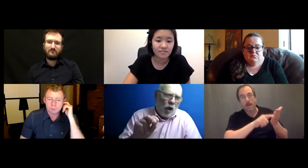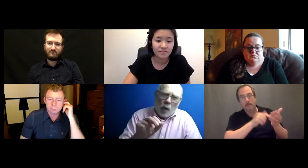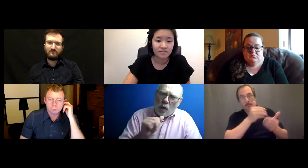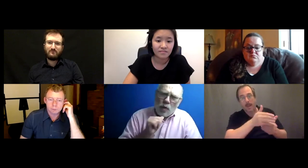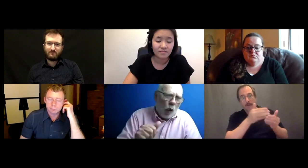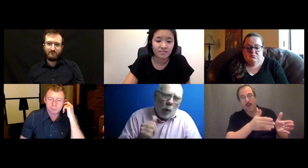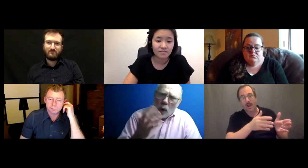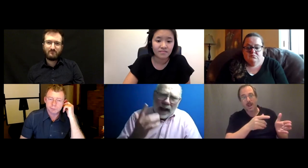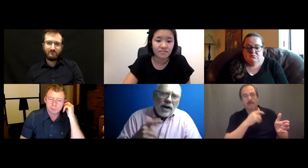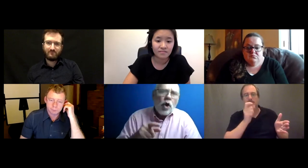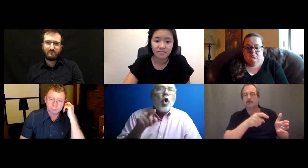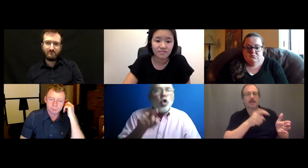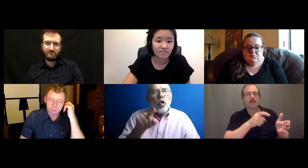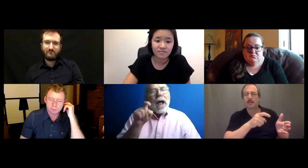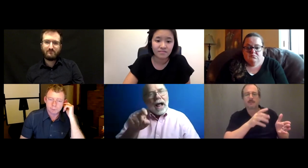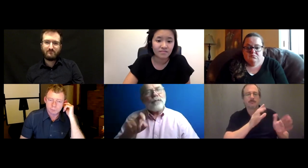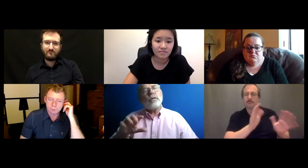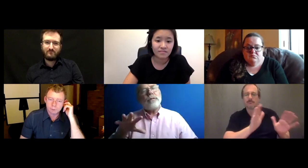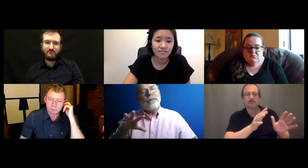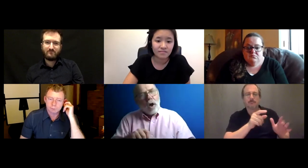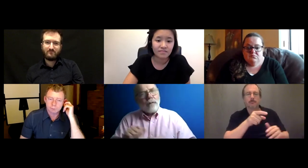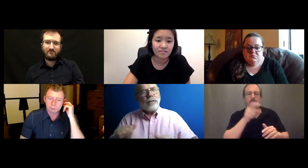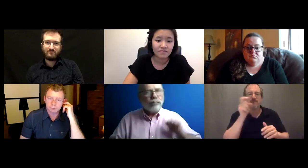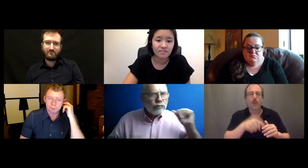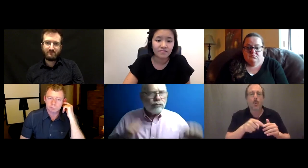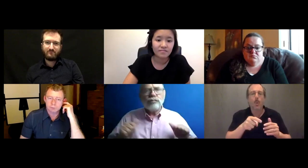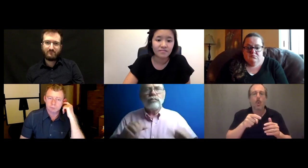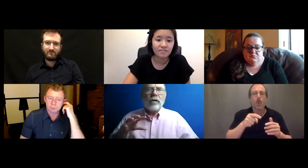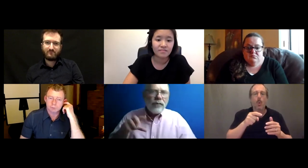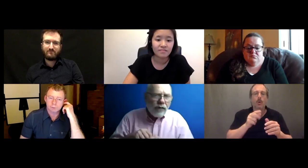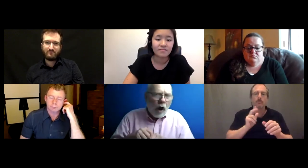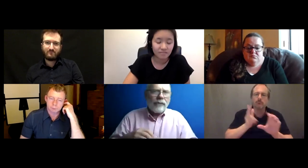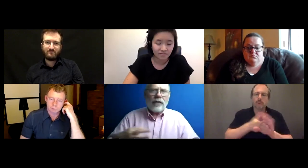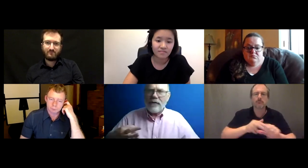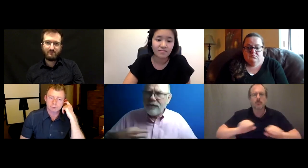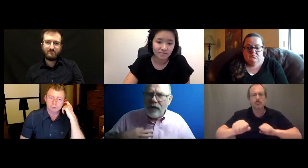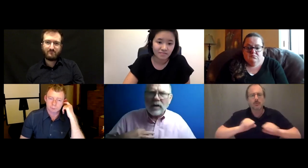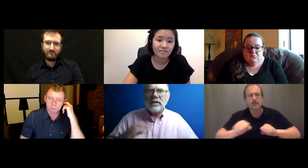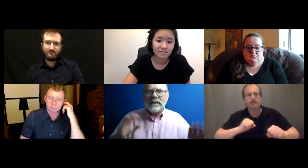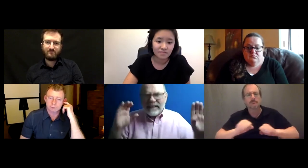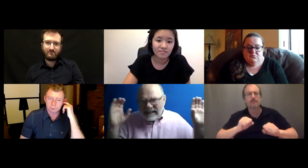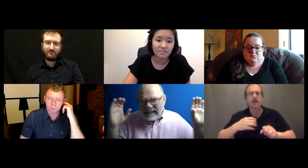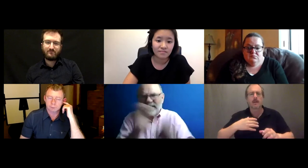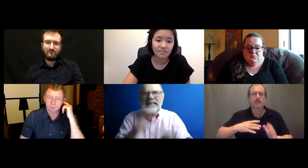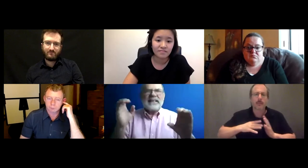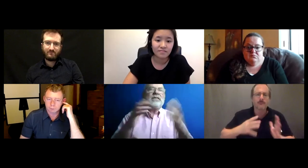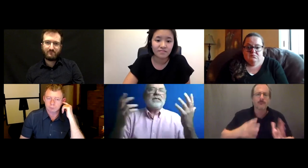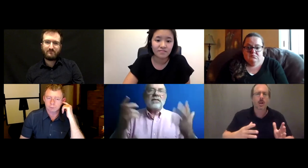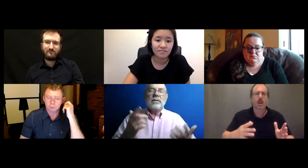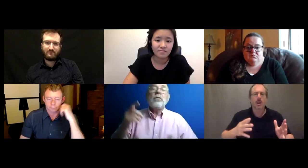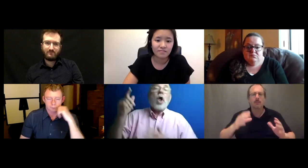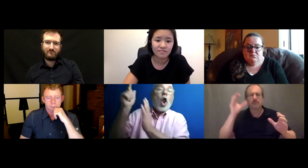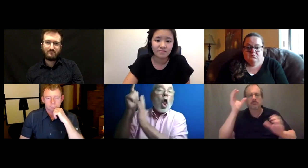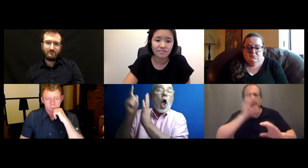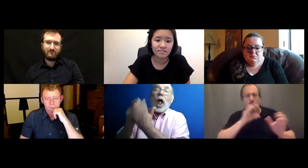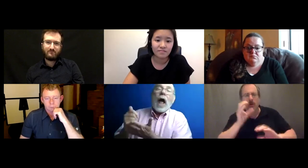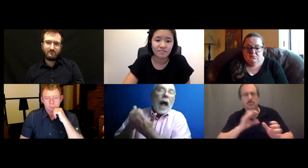We shouldn't wait for legislation to create the optimal environment. We need to get involved. We need to volunteer.